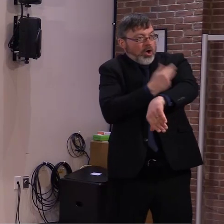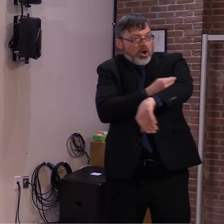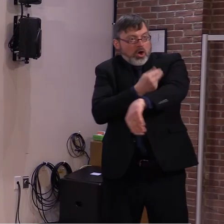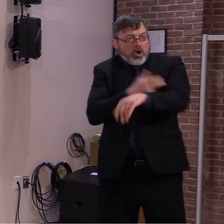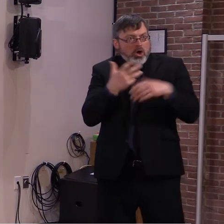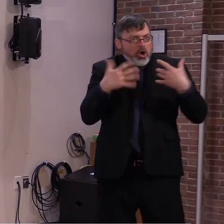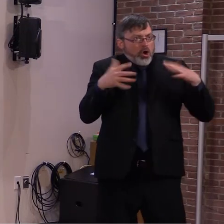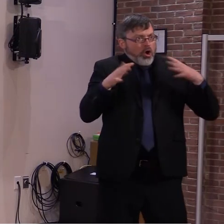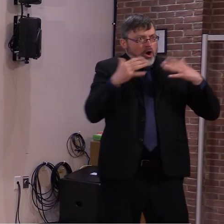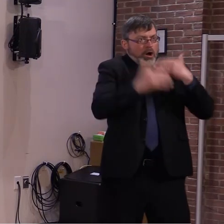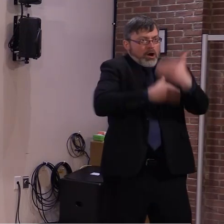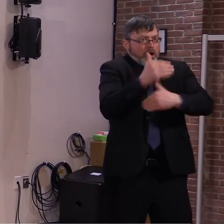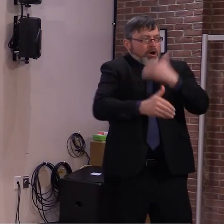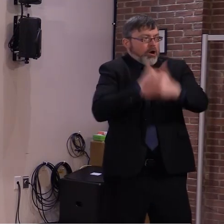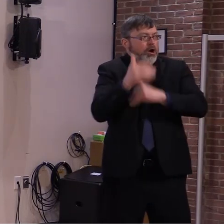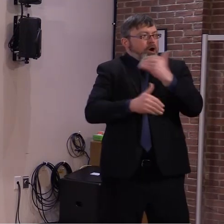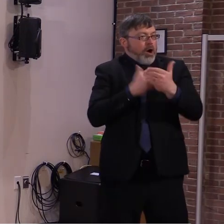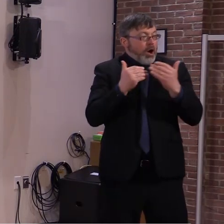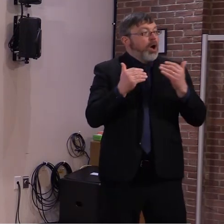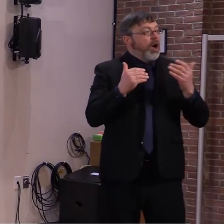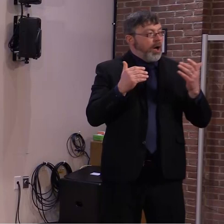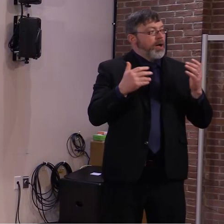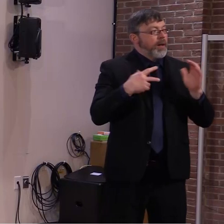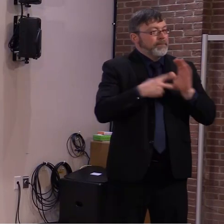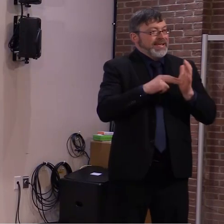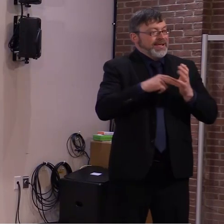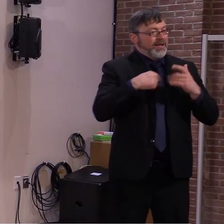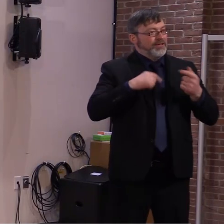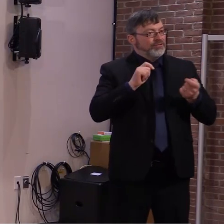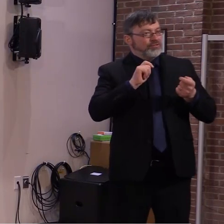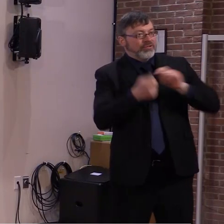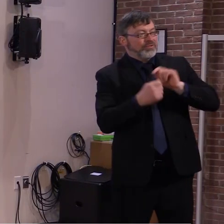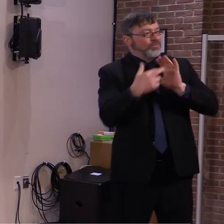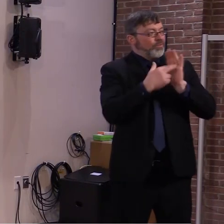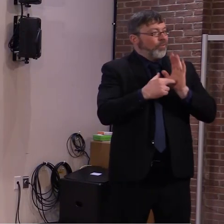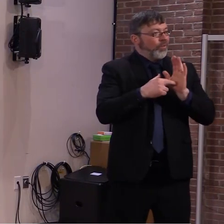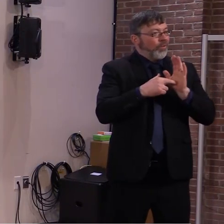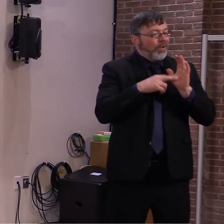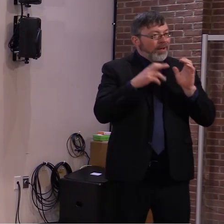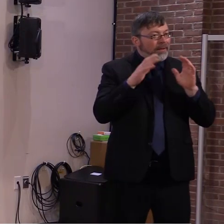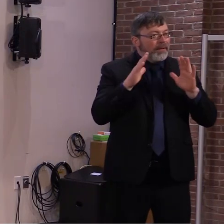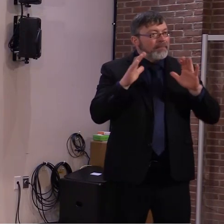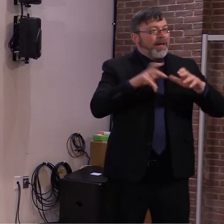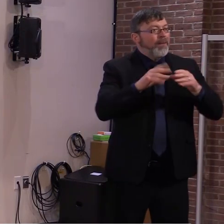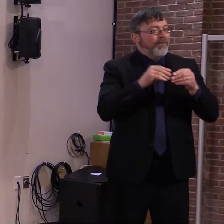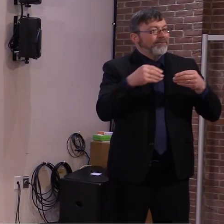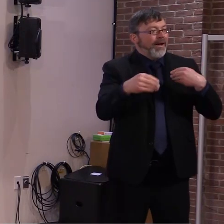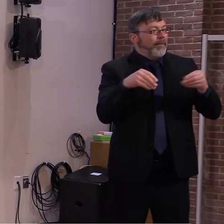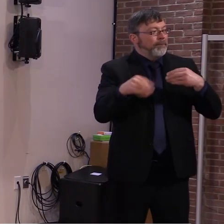Disabilities, Aging, and Independent Living, DALE, and the Department of Health have